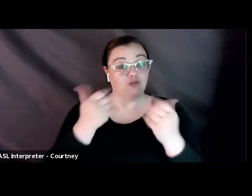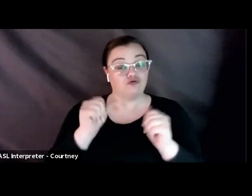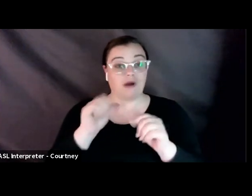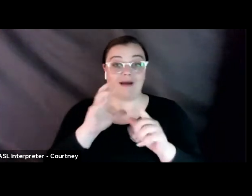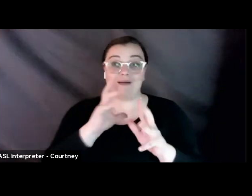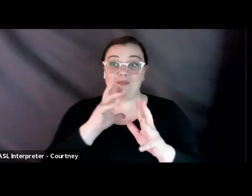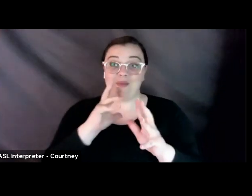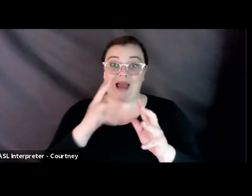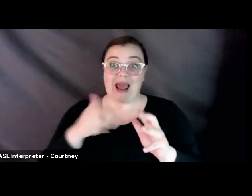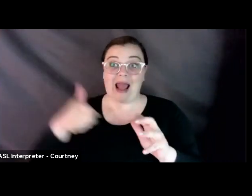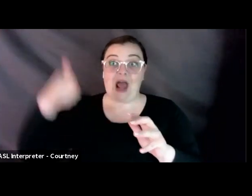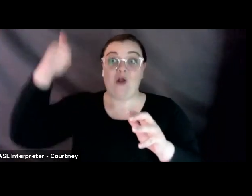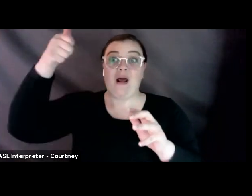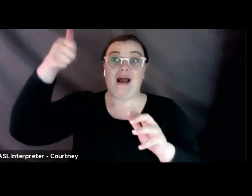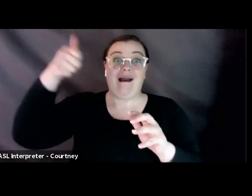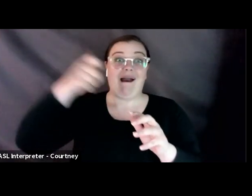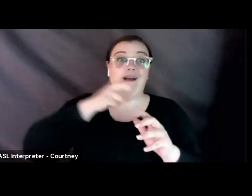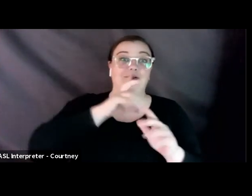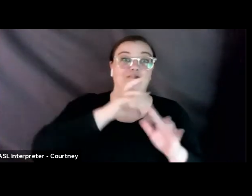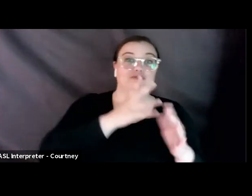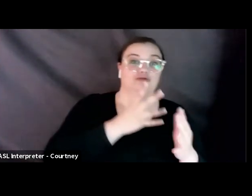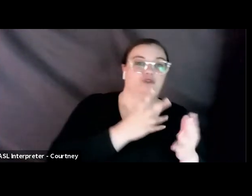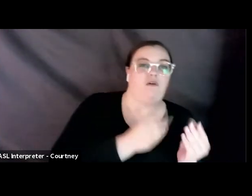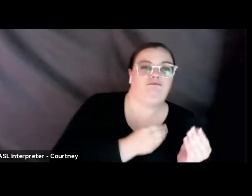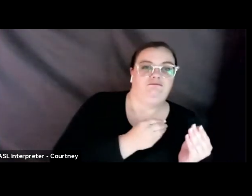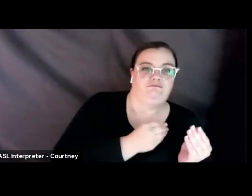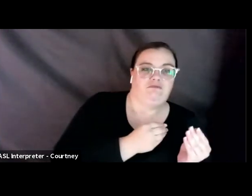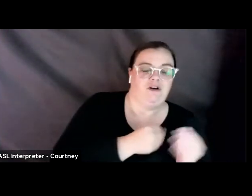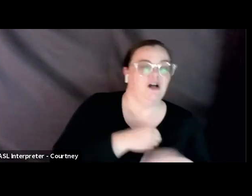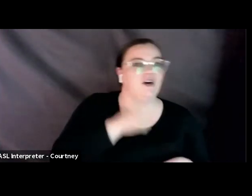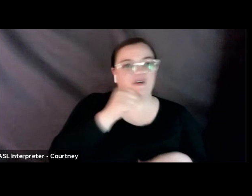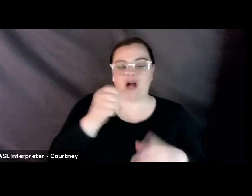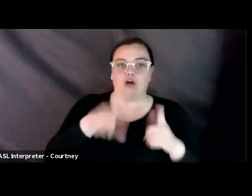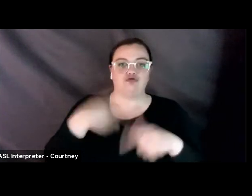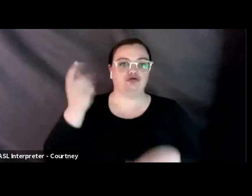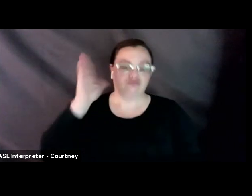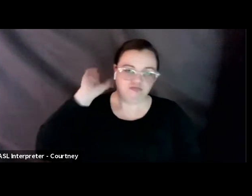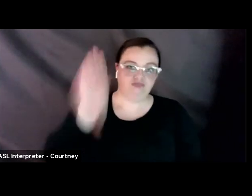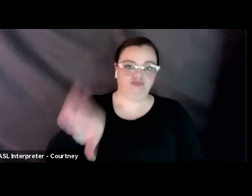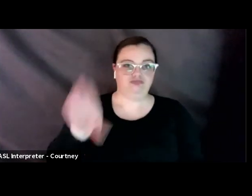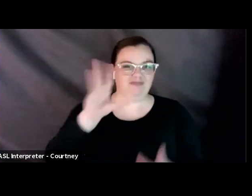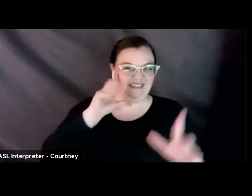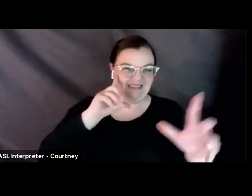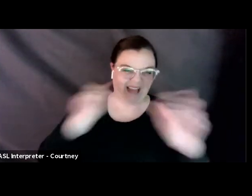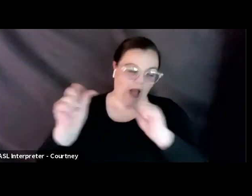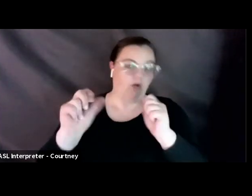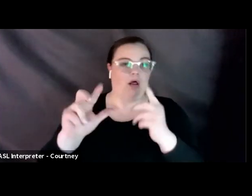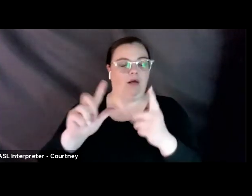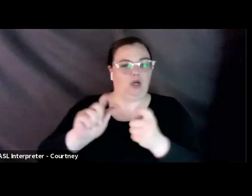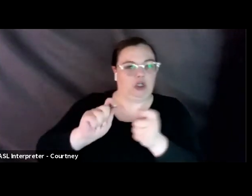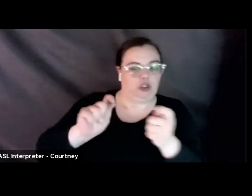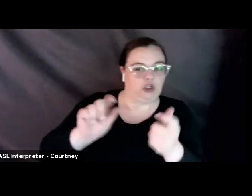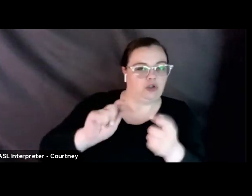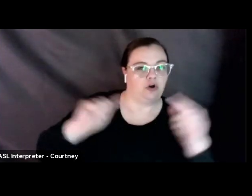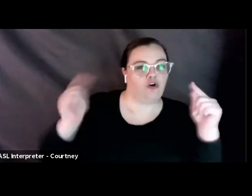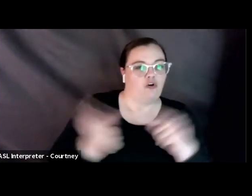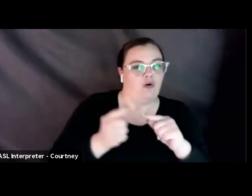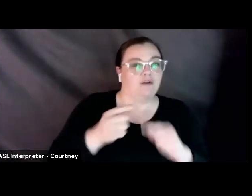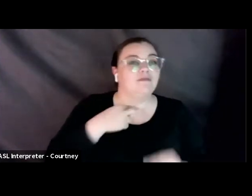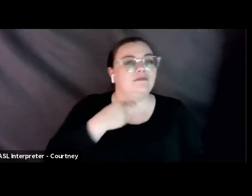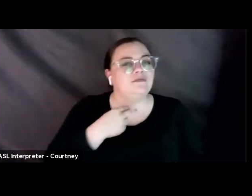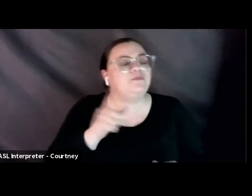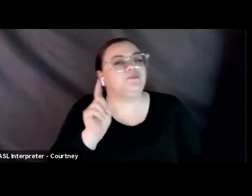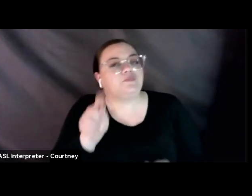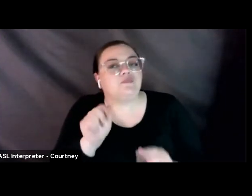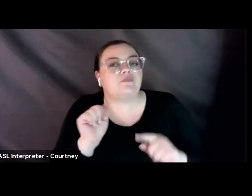of a sudden, grind and lean in, that you know your levels. You know what it feels like to be soft, to come a